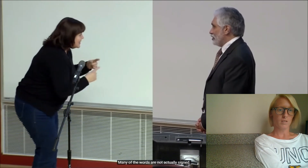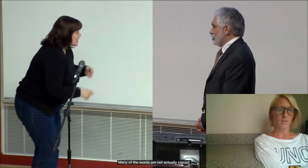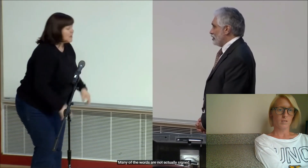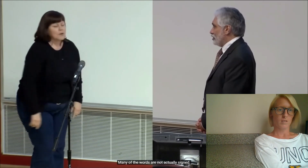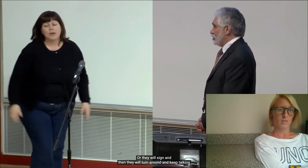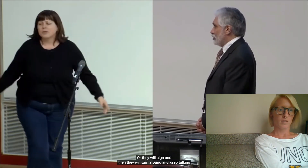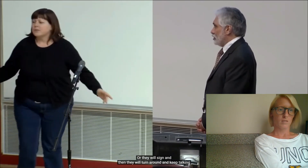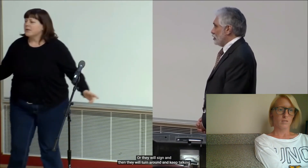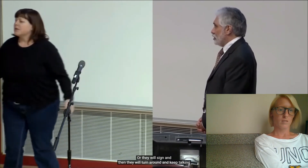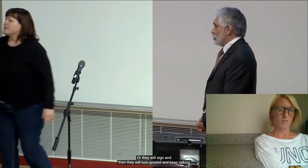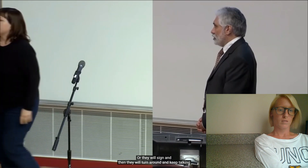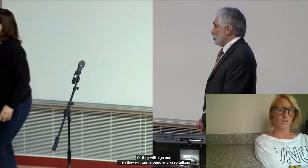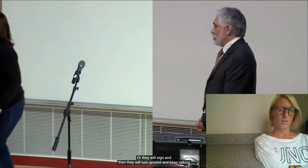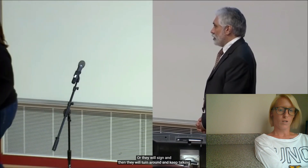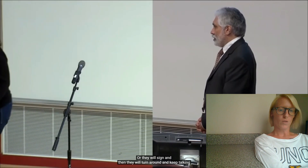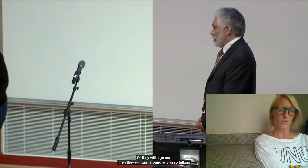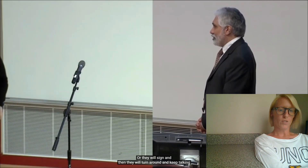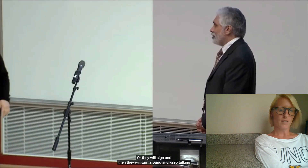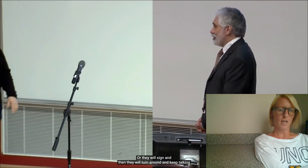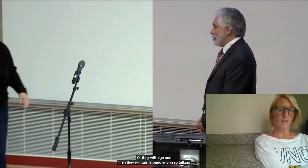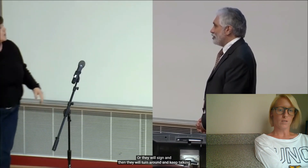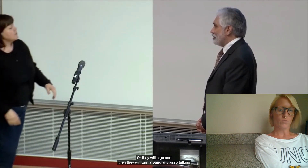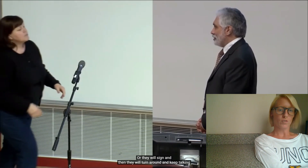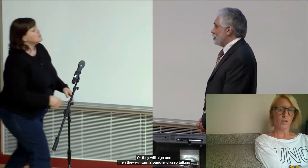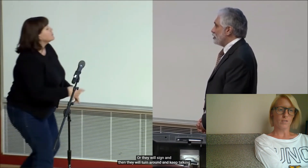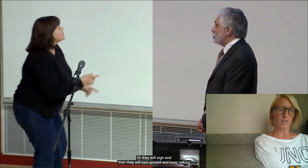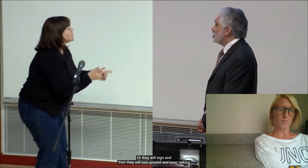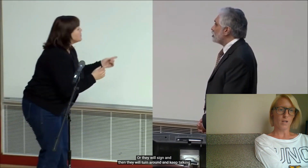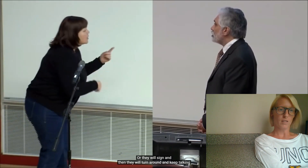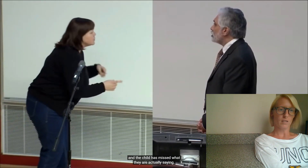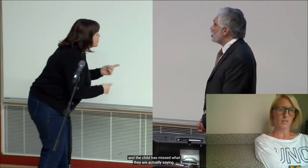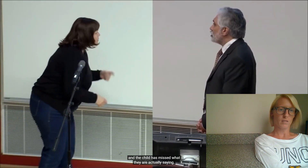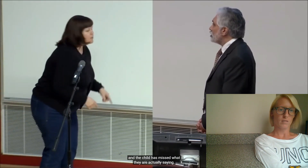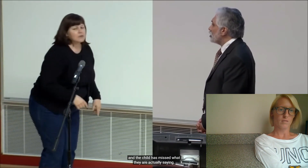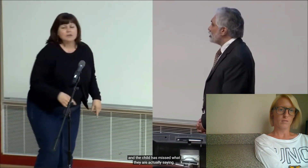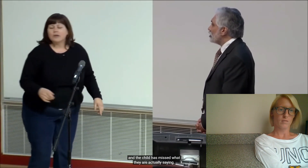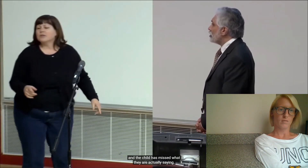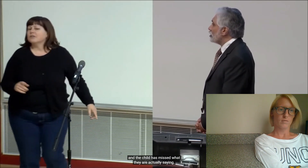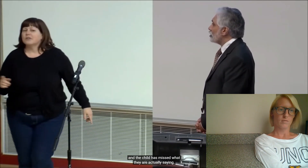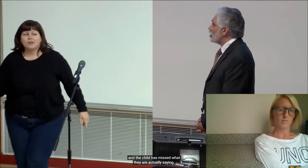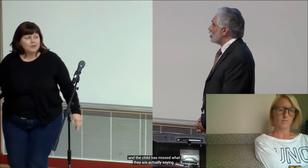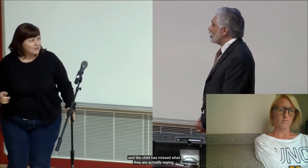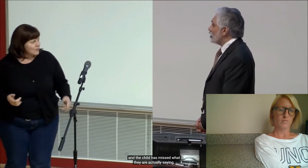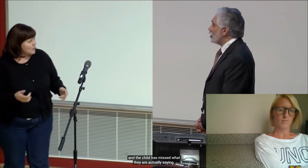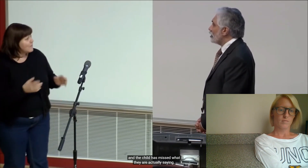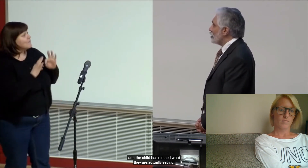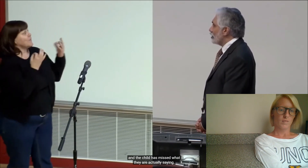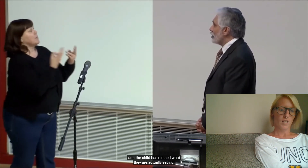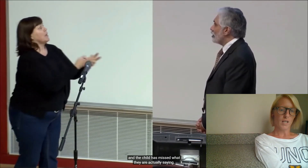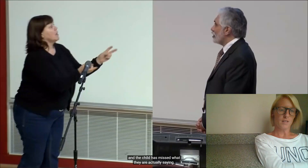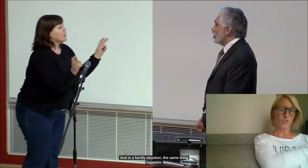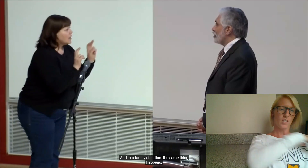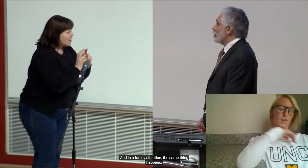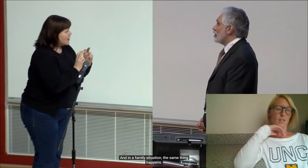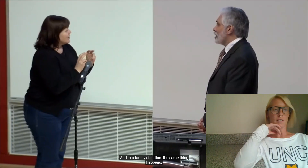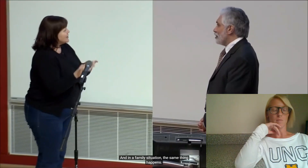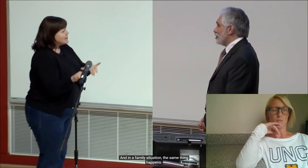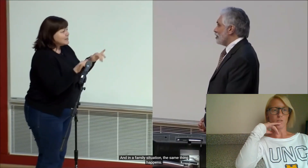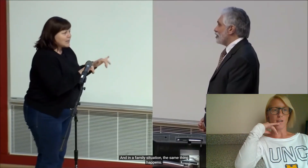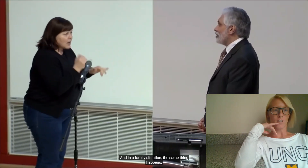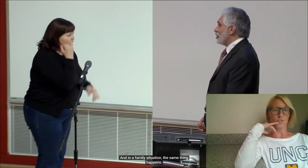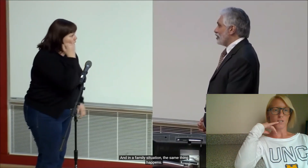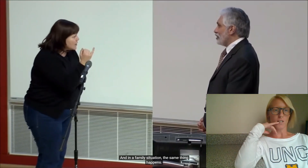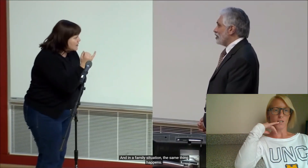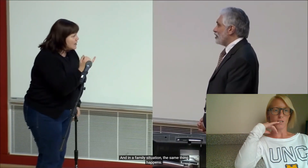actually signed. Or they'll sign and then they'll turn around and keep talking and the child has missed what they're actually saying. And the child And